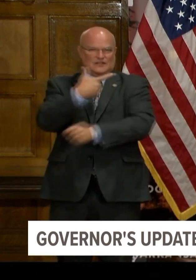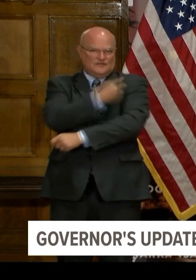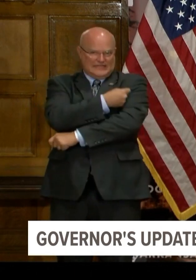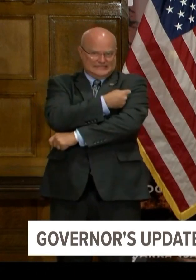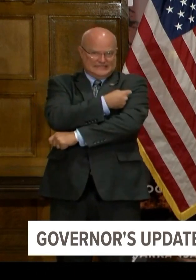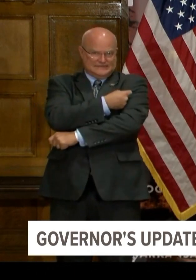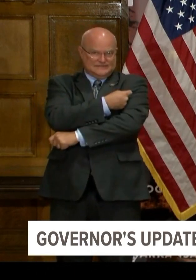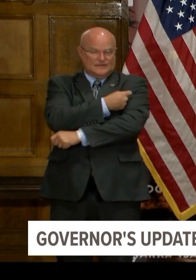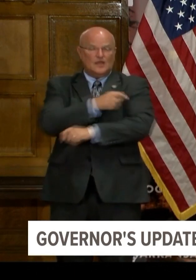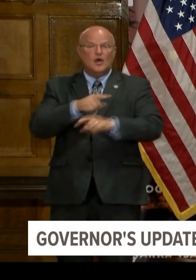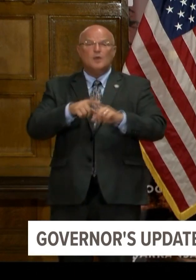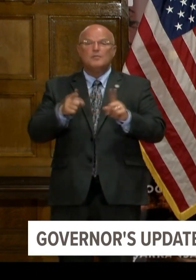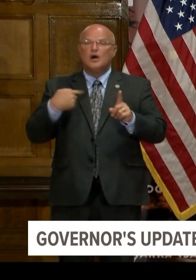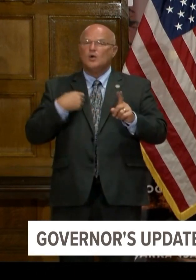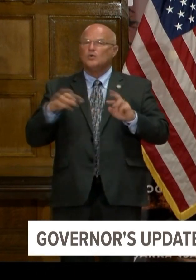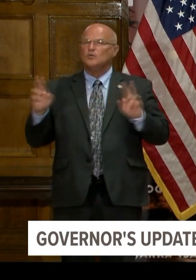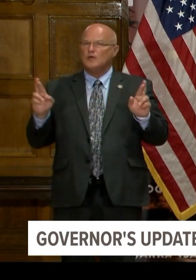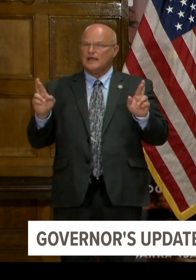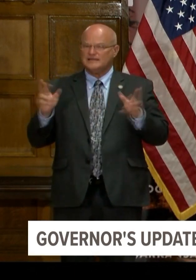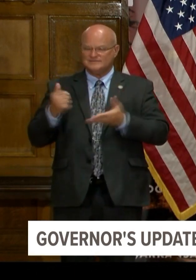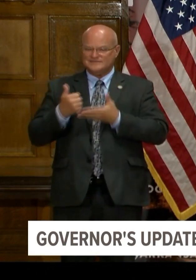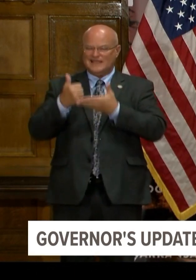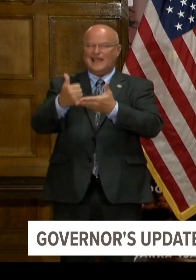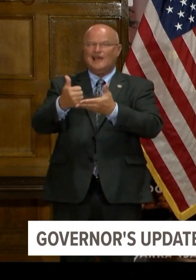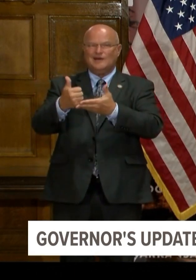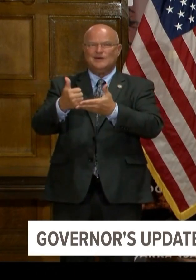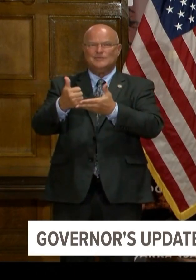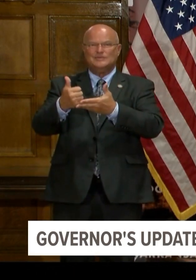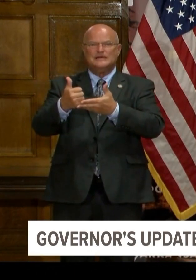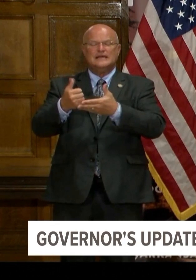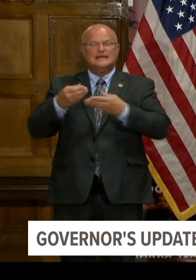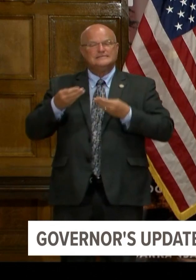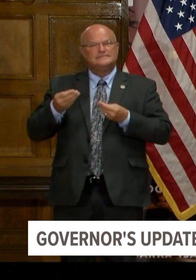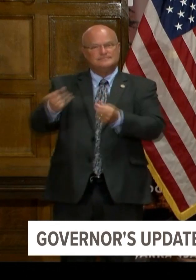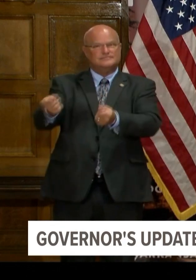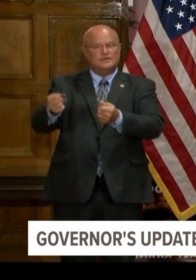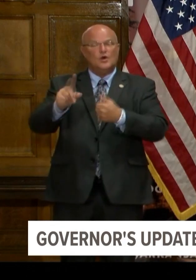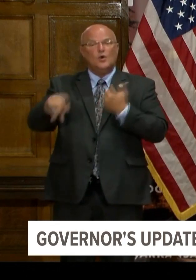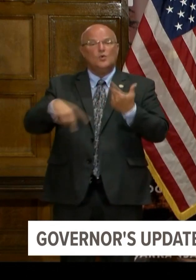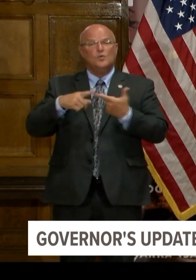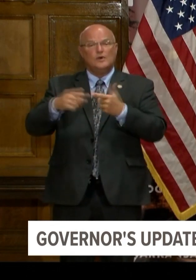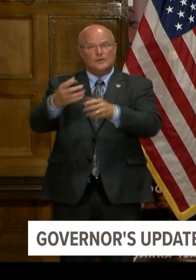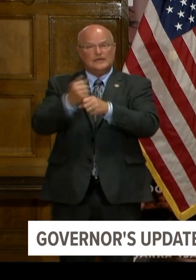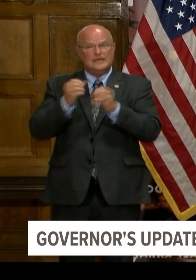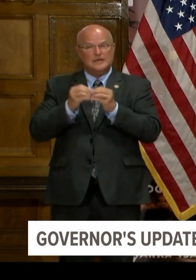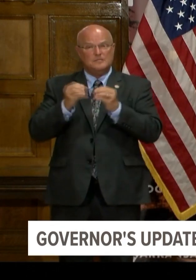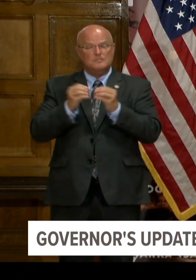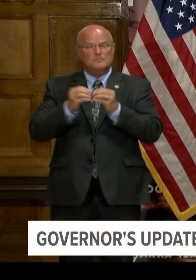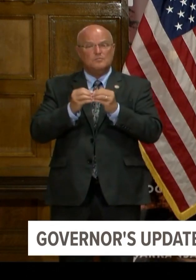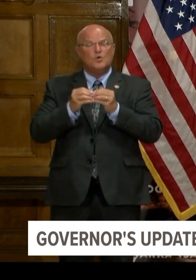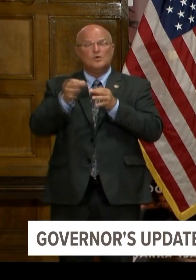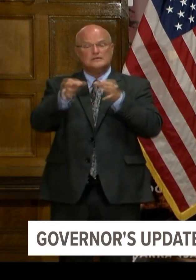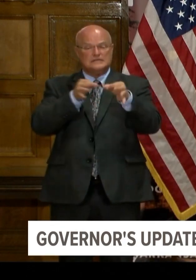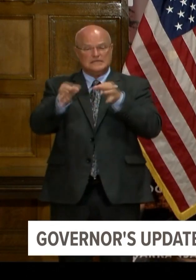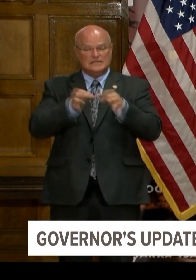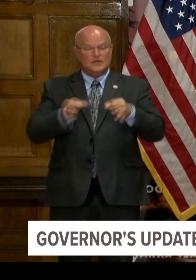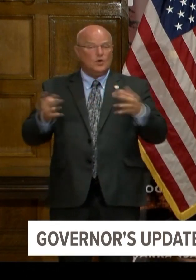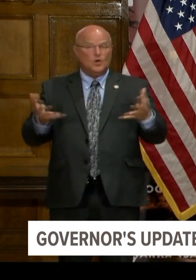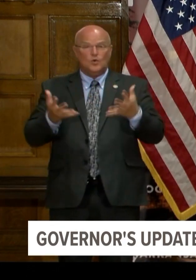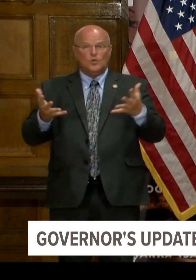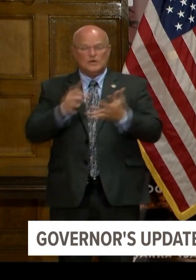vaccine. But we stand ready to help and to facilitate and expedite when we get more direction as to what